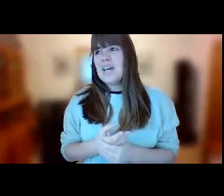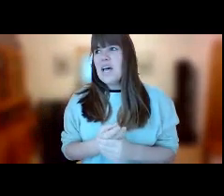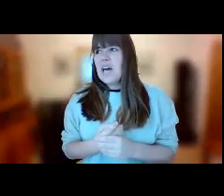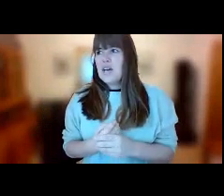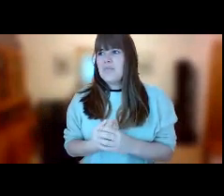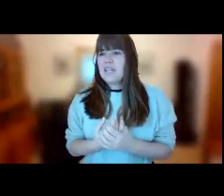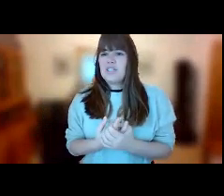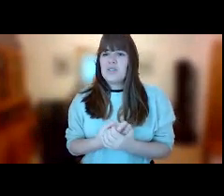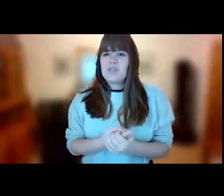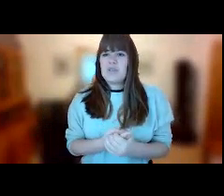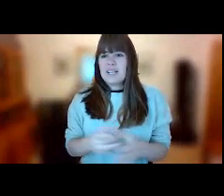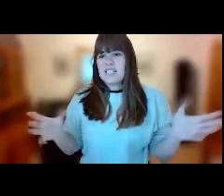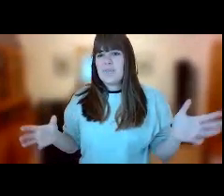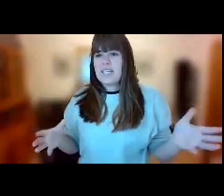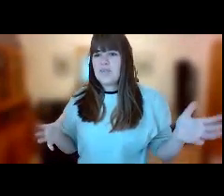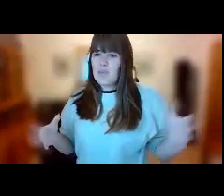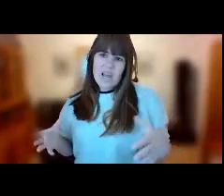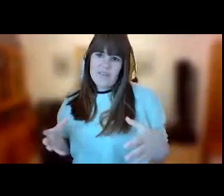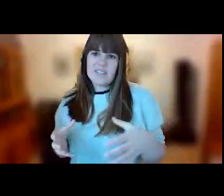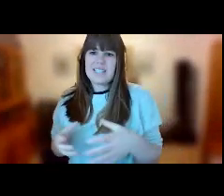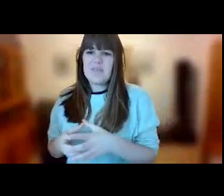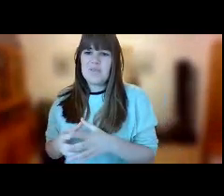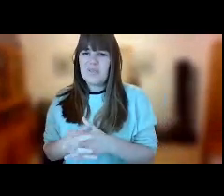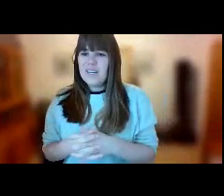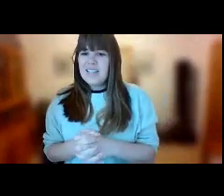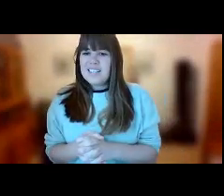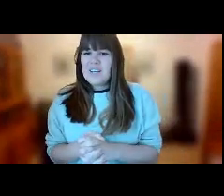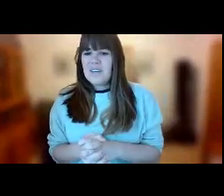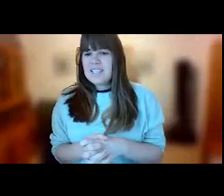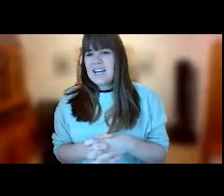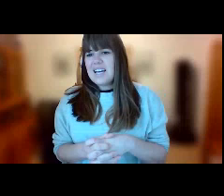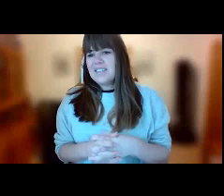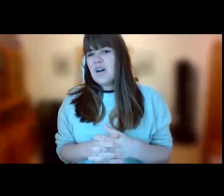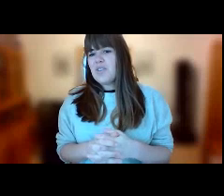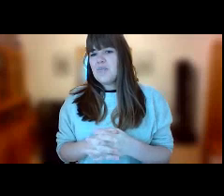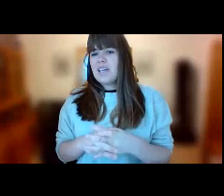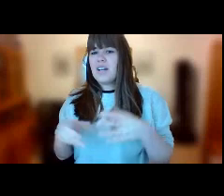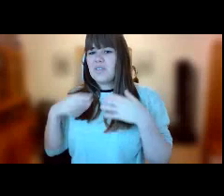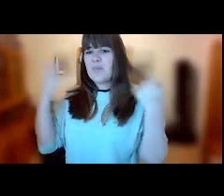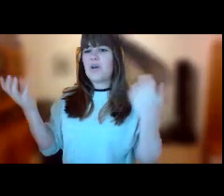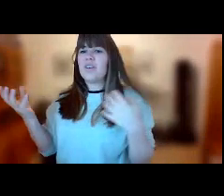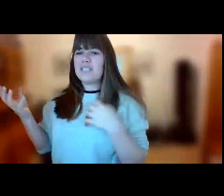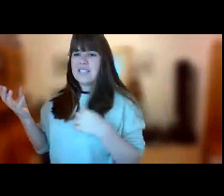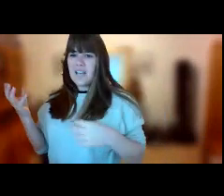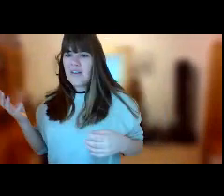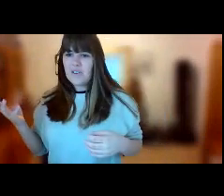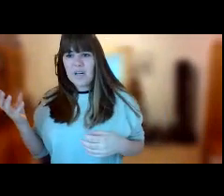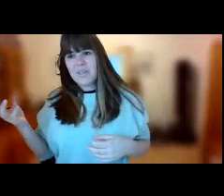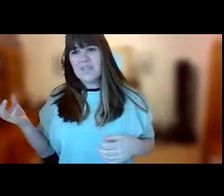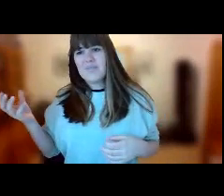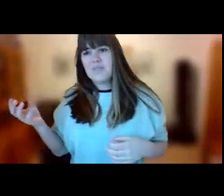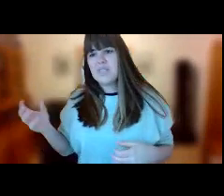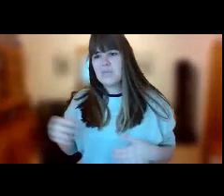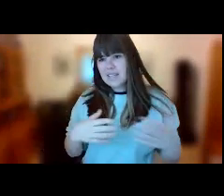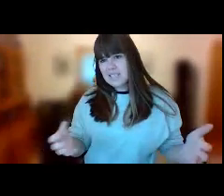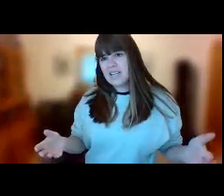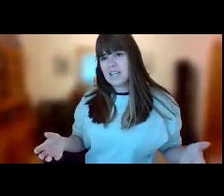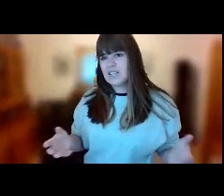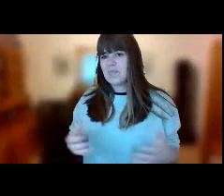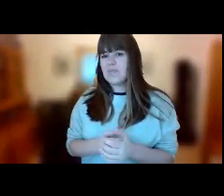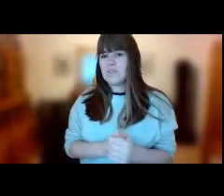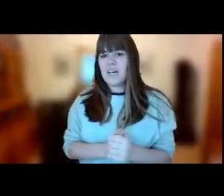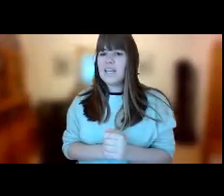important, making sure that there was a protected space for prayer, for example. So understanding, rather than me kind of coming up with ideas that I thought might be useful,